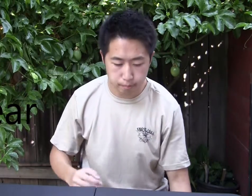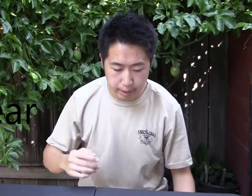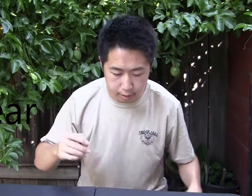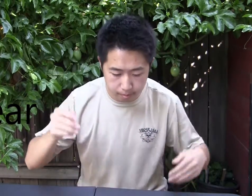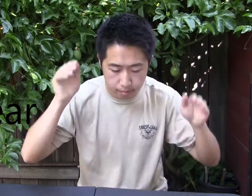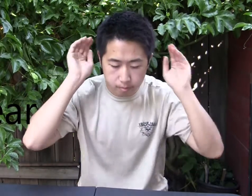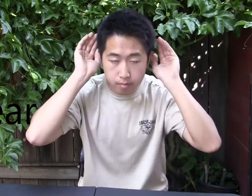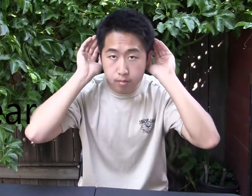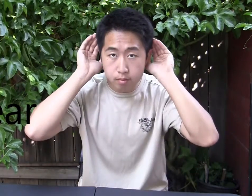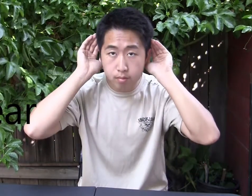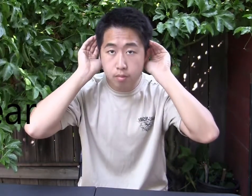Bear.